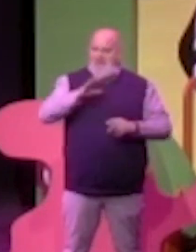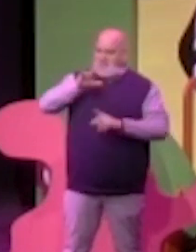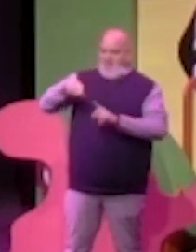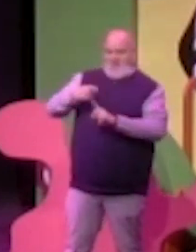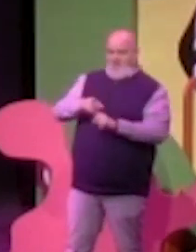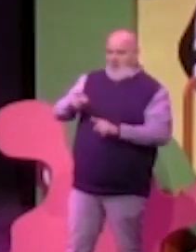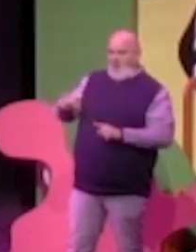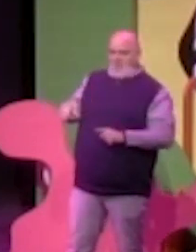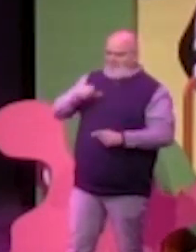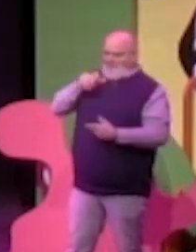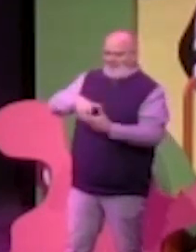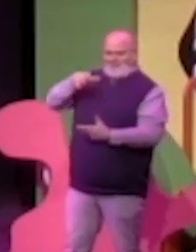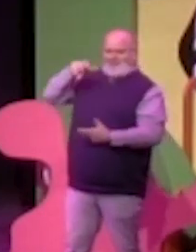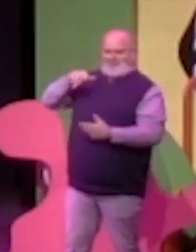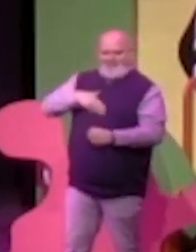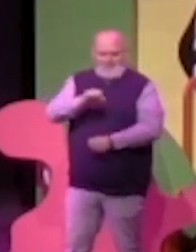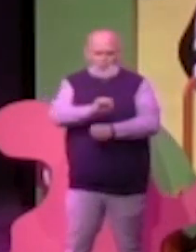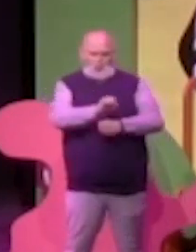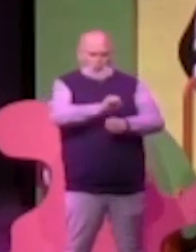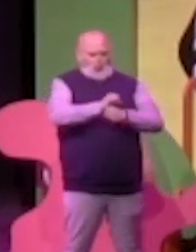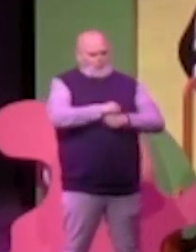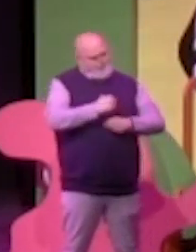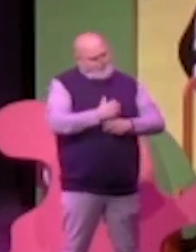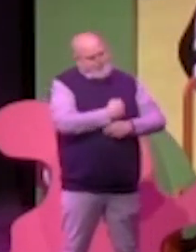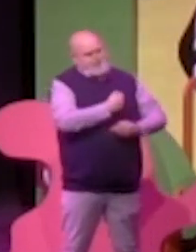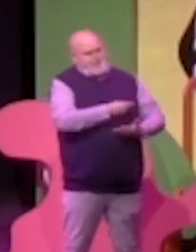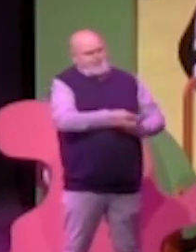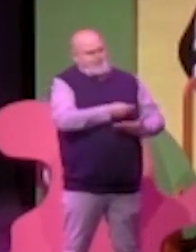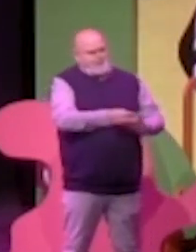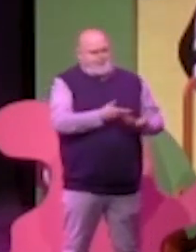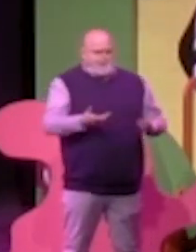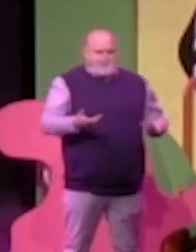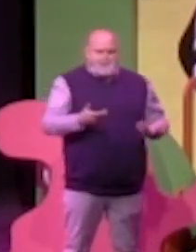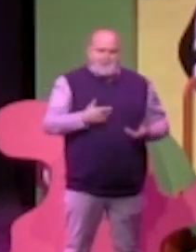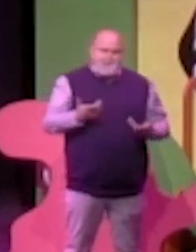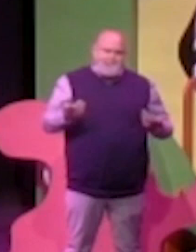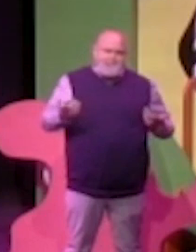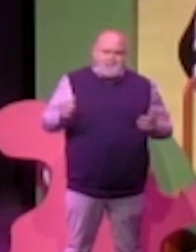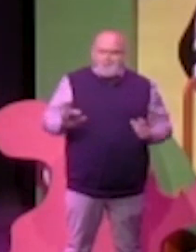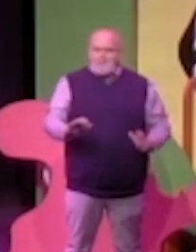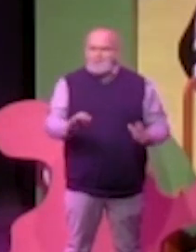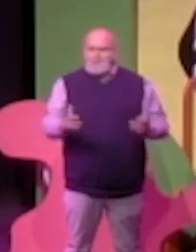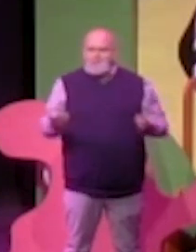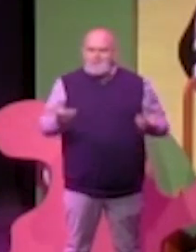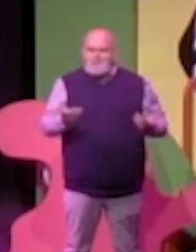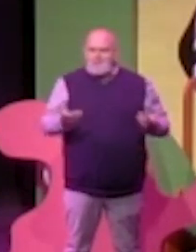know, they have to make money on the side, and making money on the side for them is doing, you know,